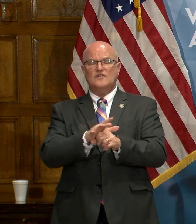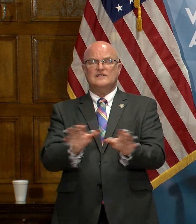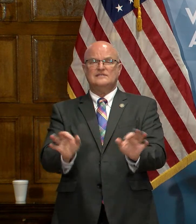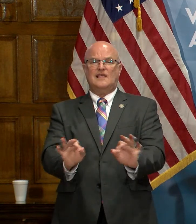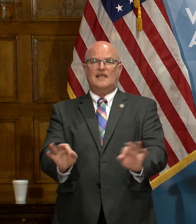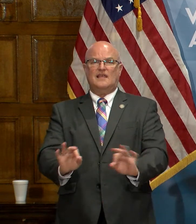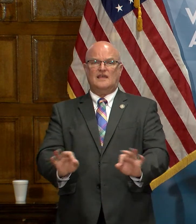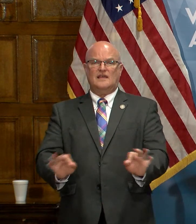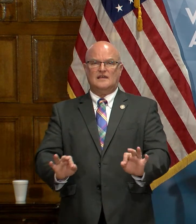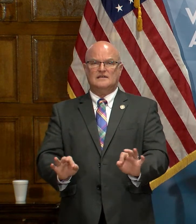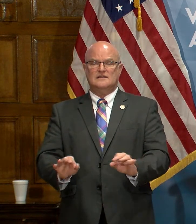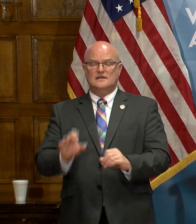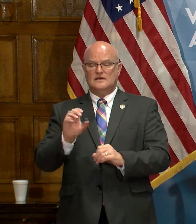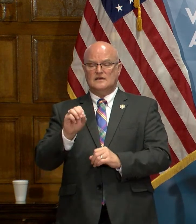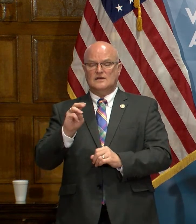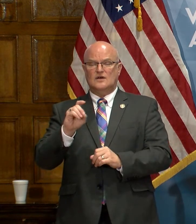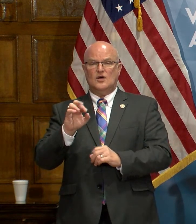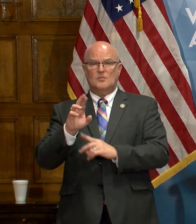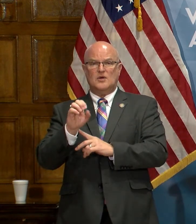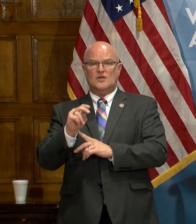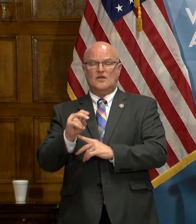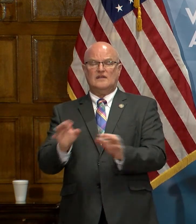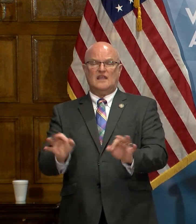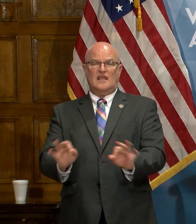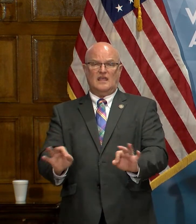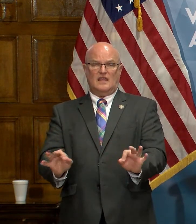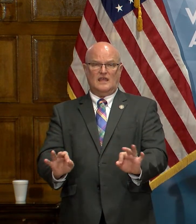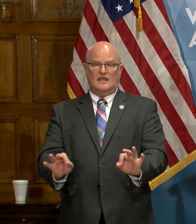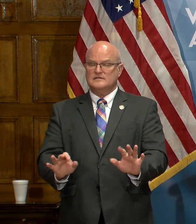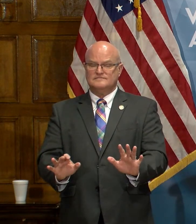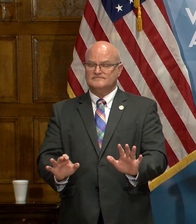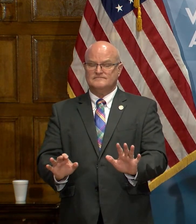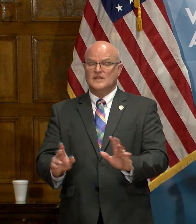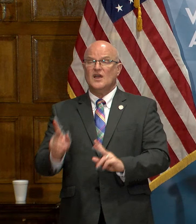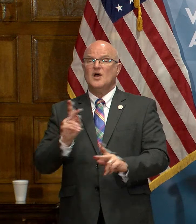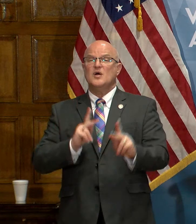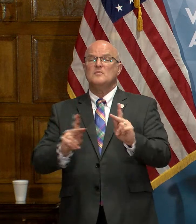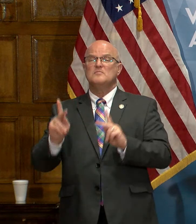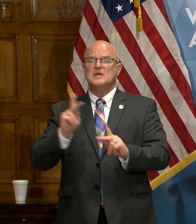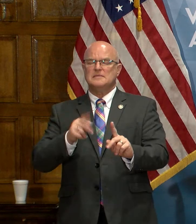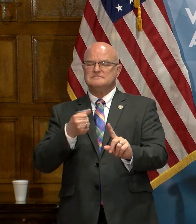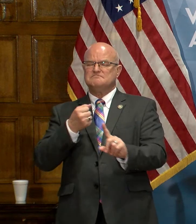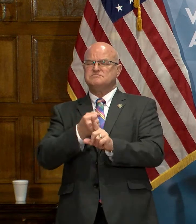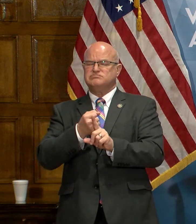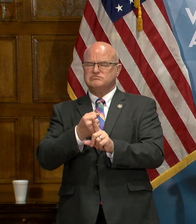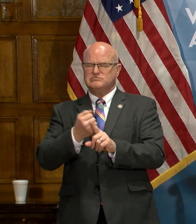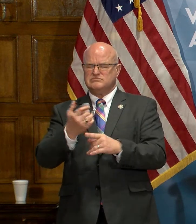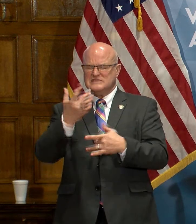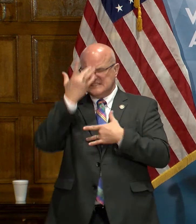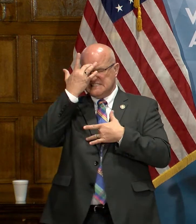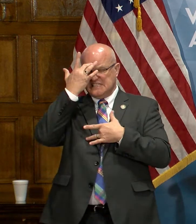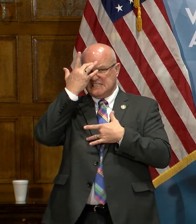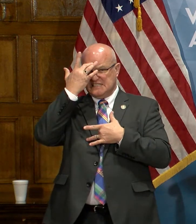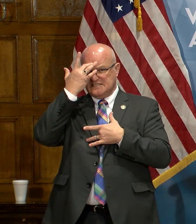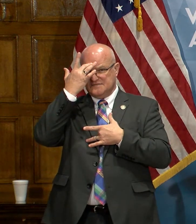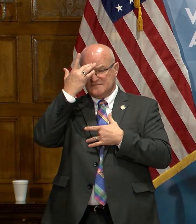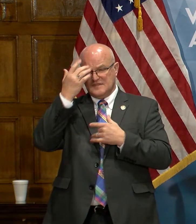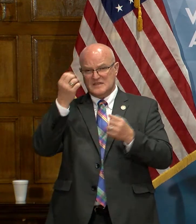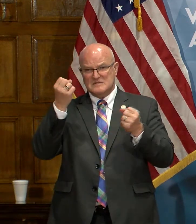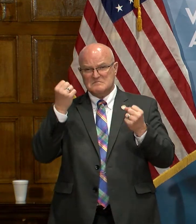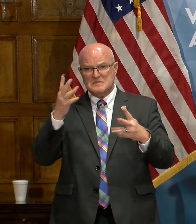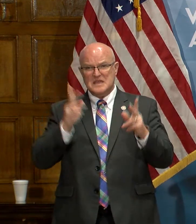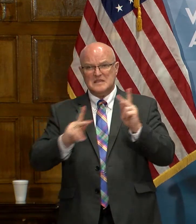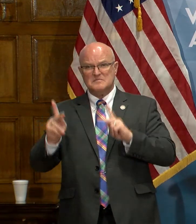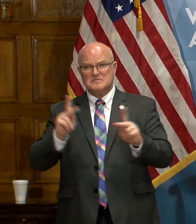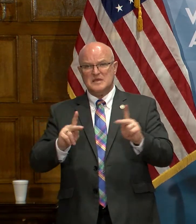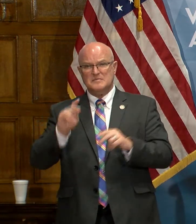them, that the Omicron variant is not a threat. But people get very, very sick. The majority of those in